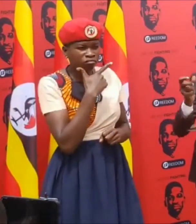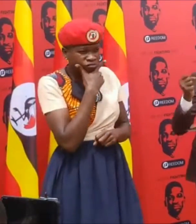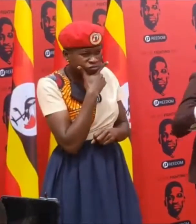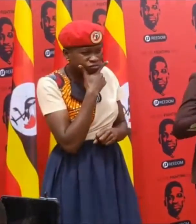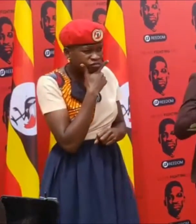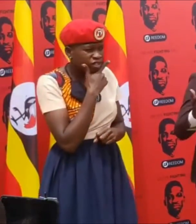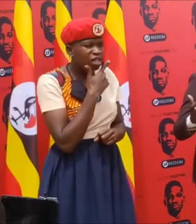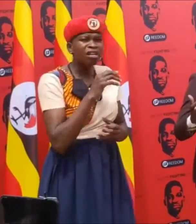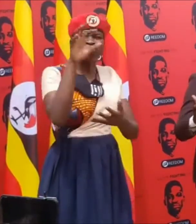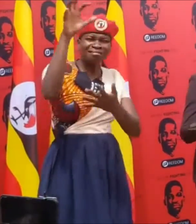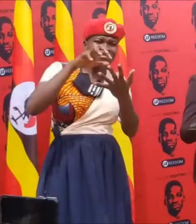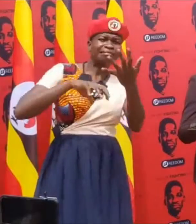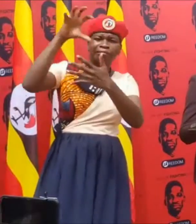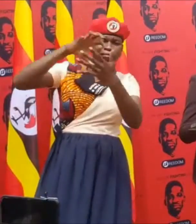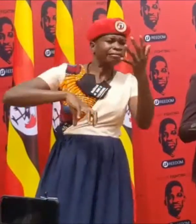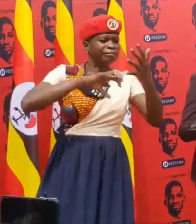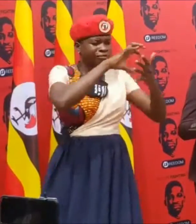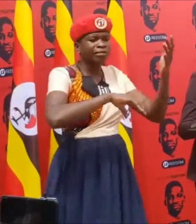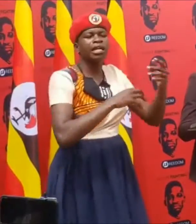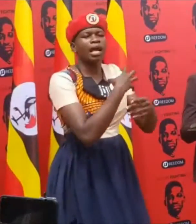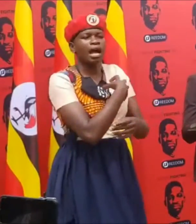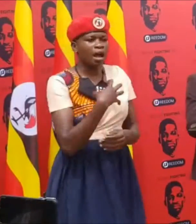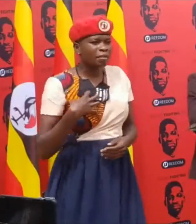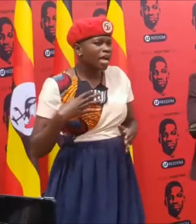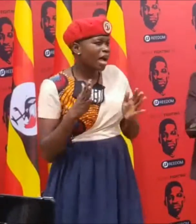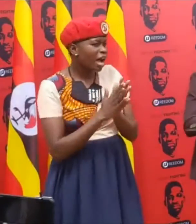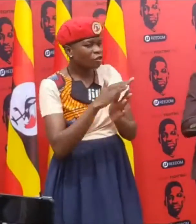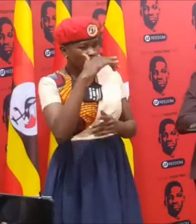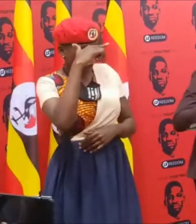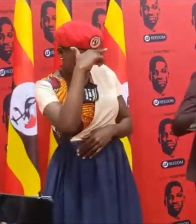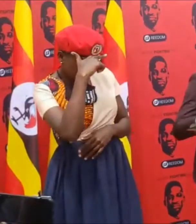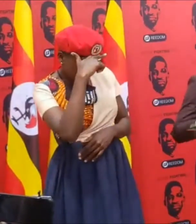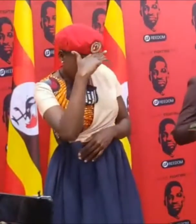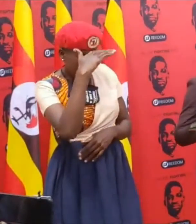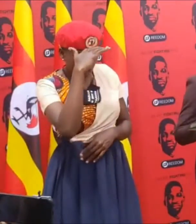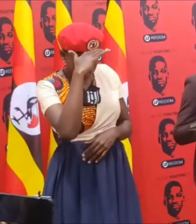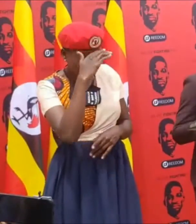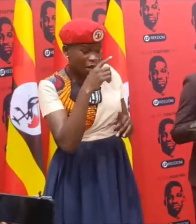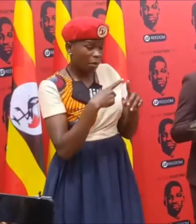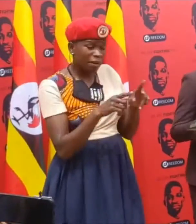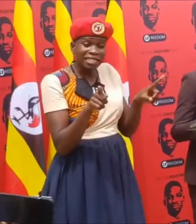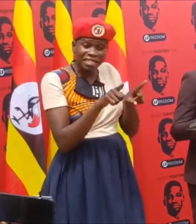being pulled down by police and the army. But on the other hand, we have seen